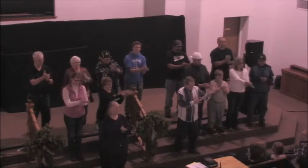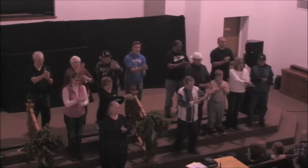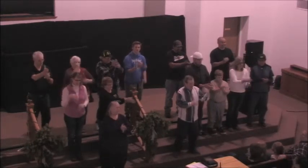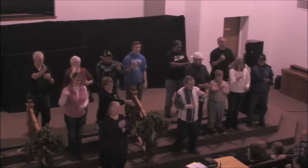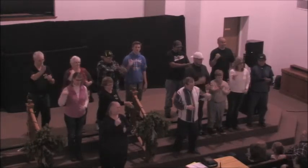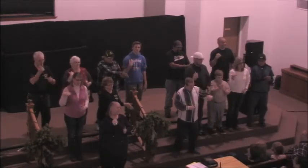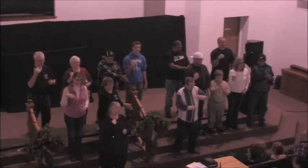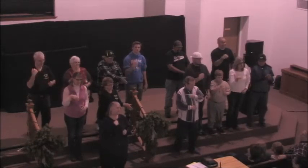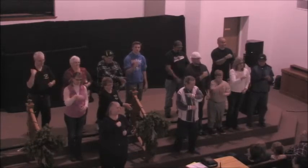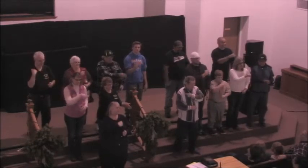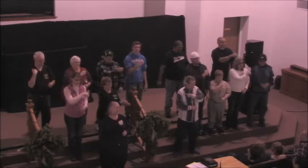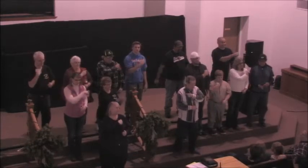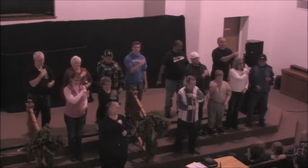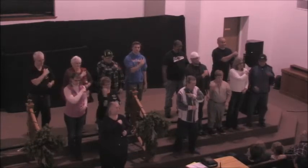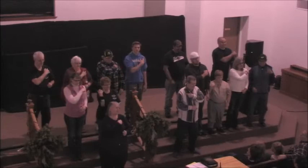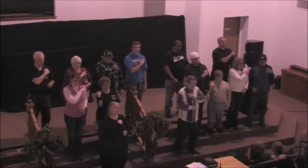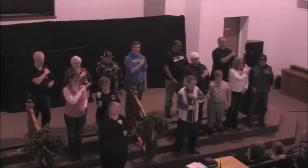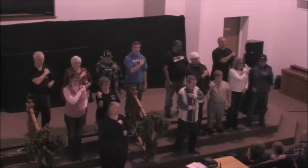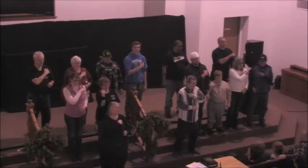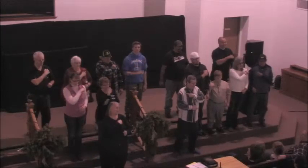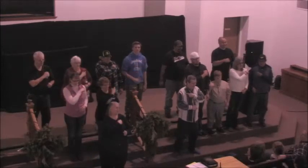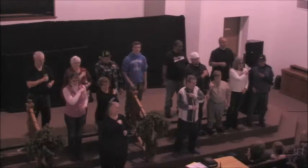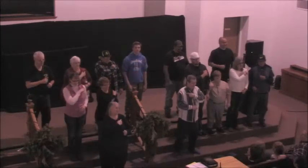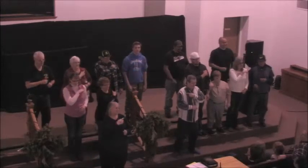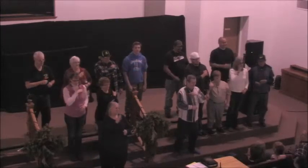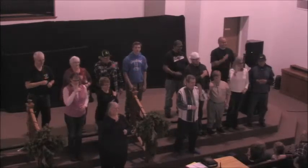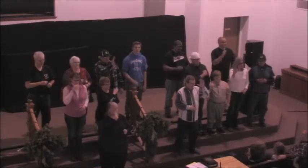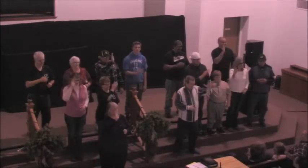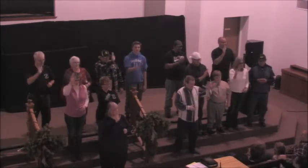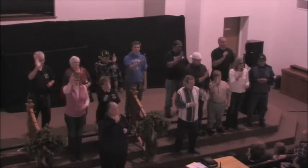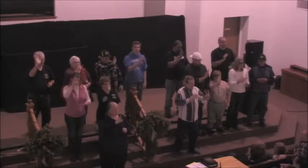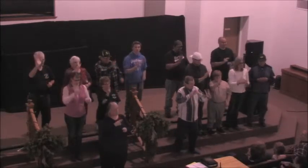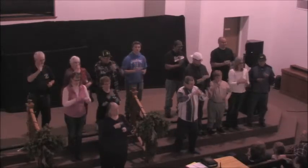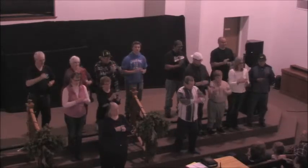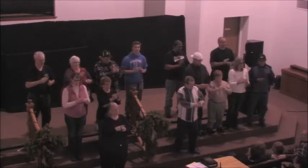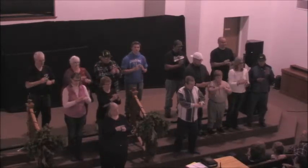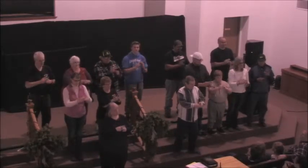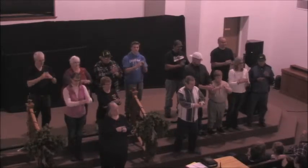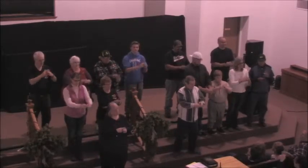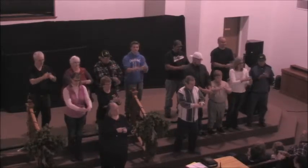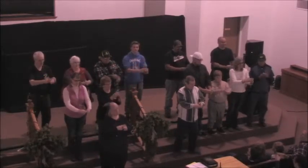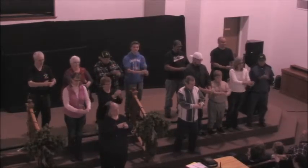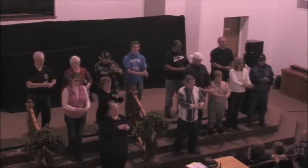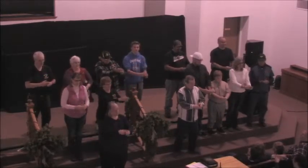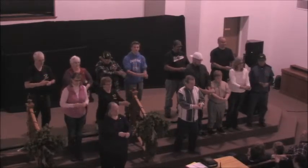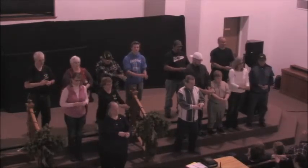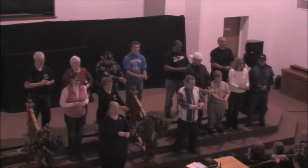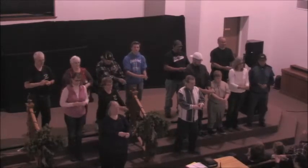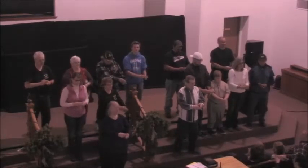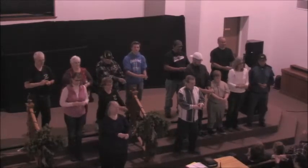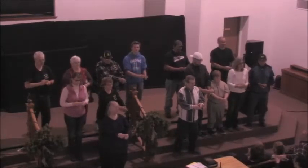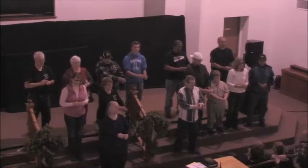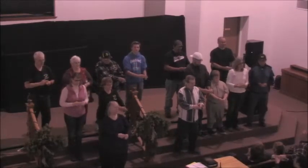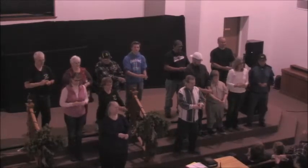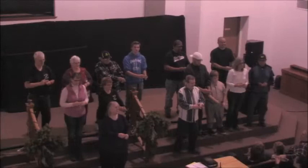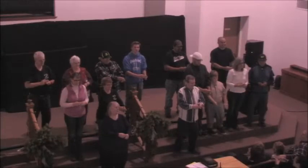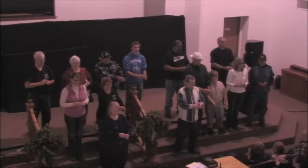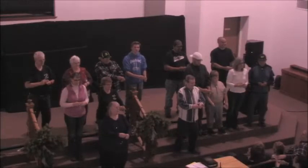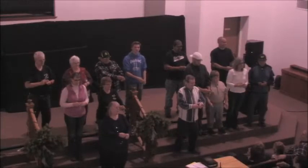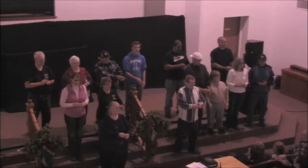revealed in us. His name is